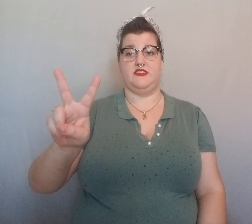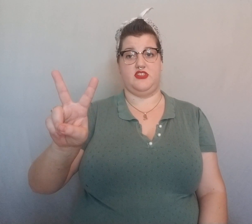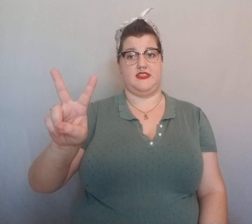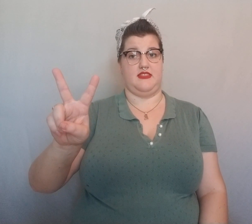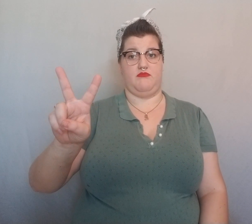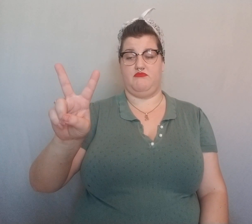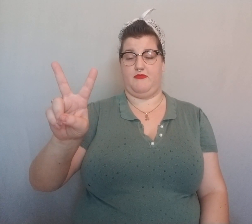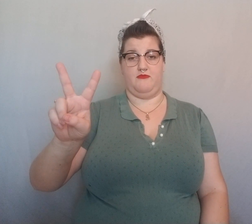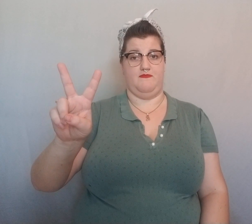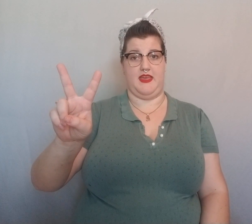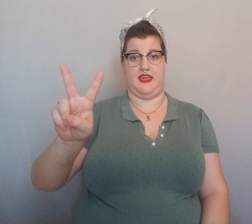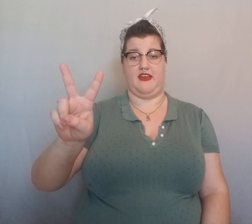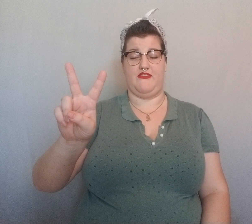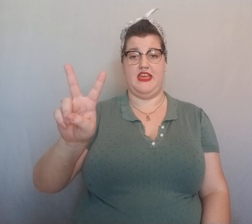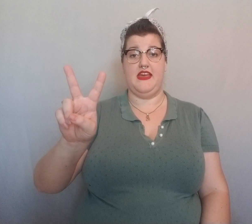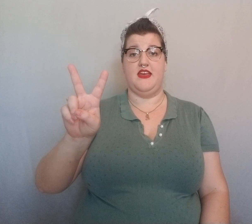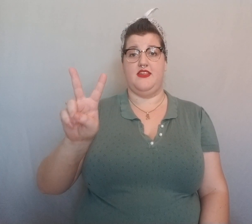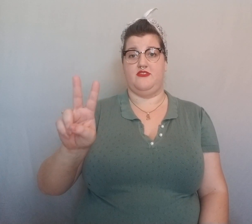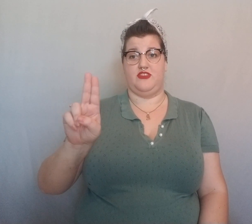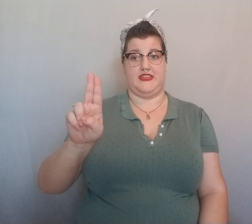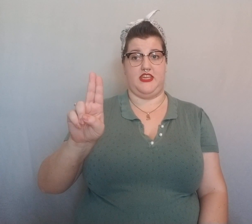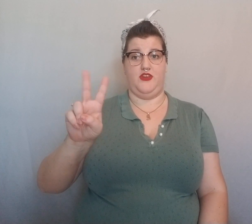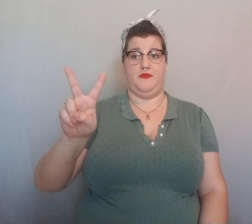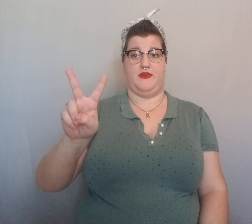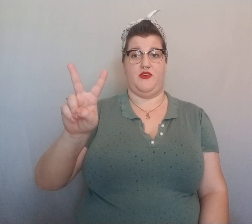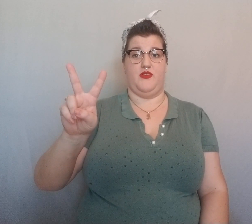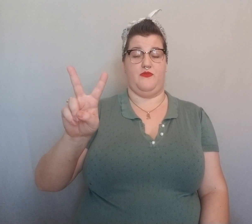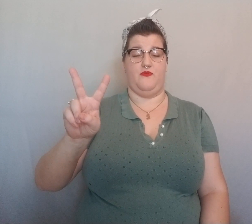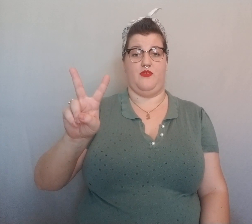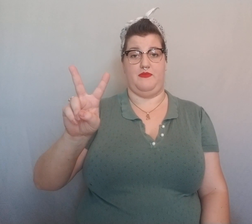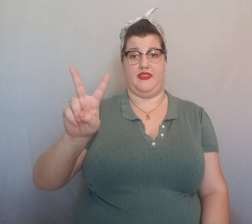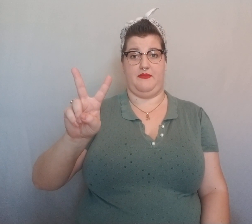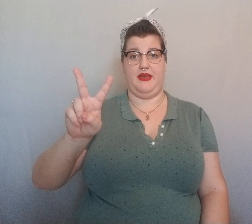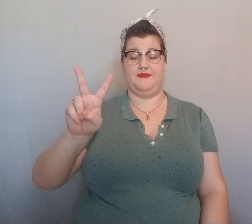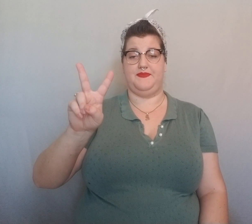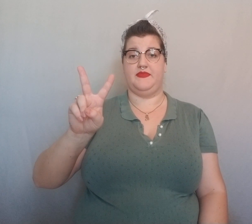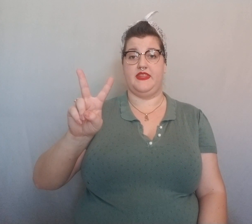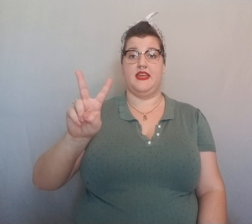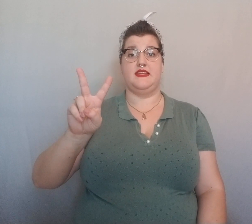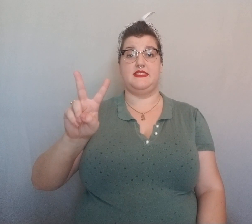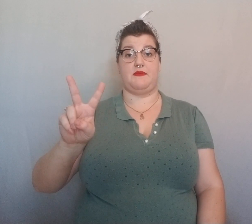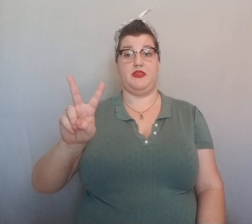just making a V, just like U, but open them up. W,